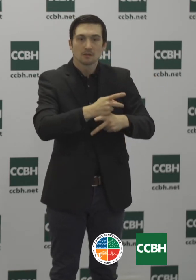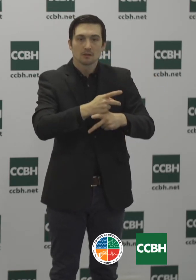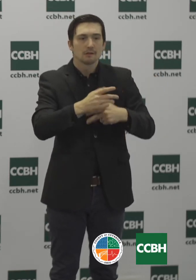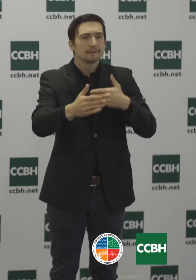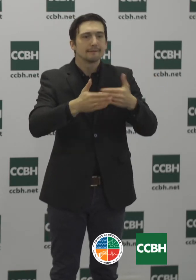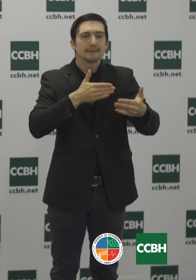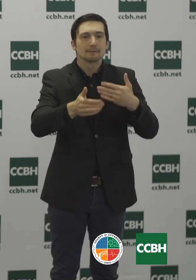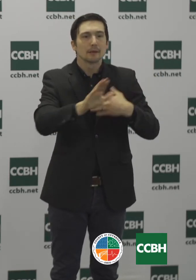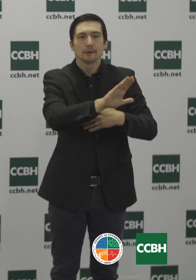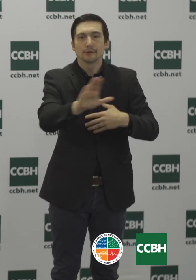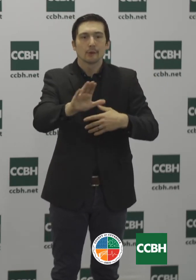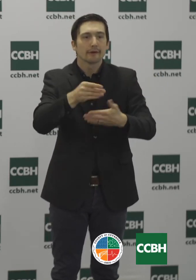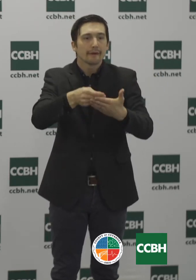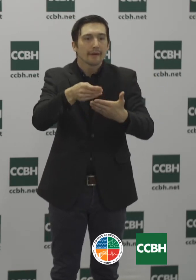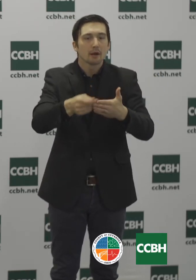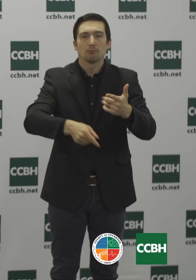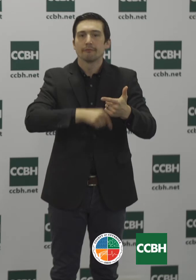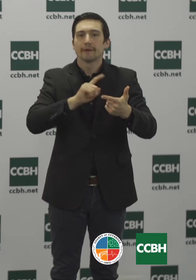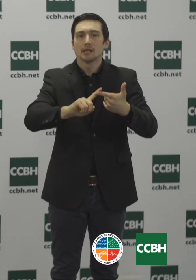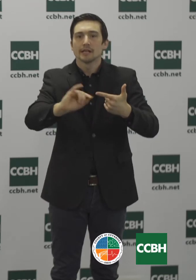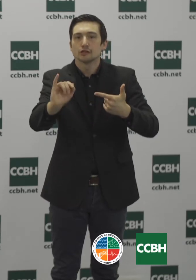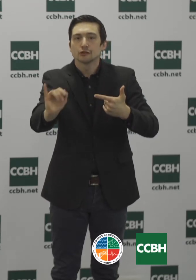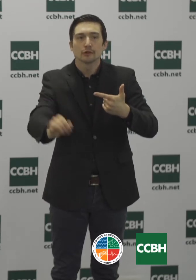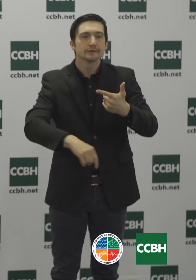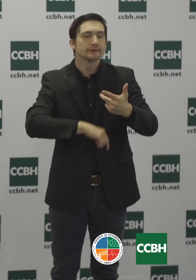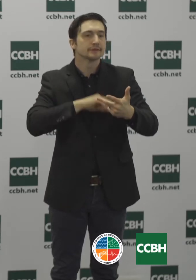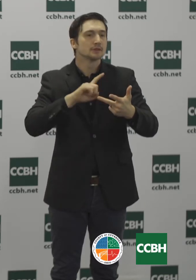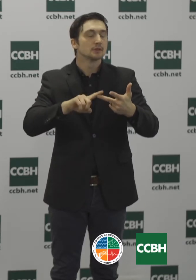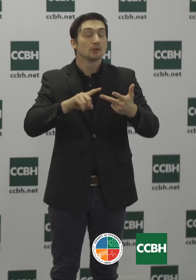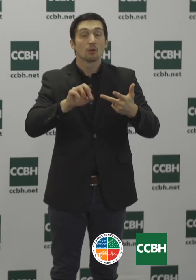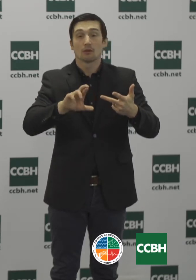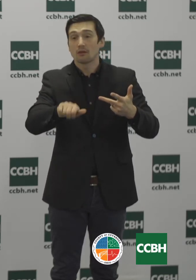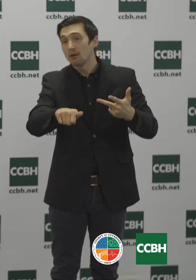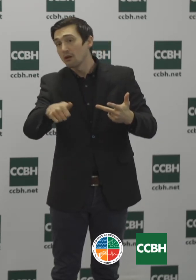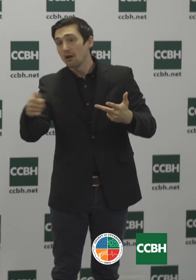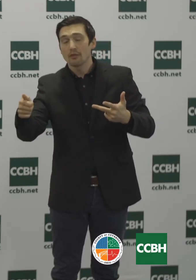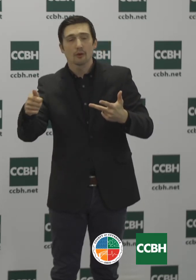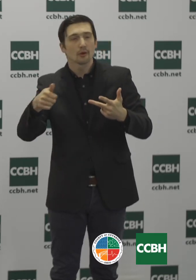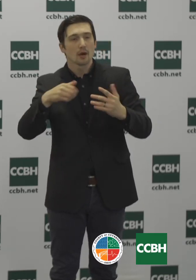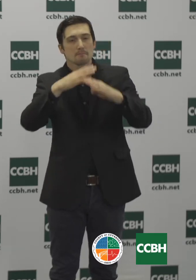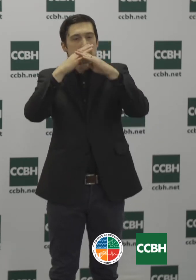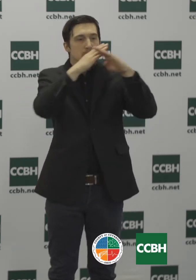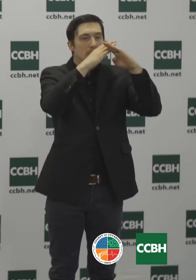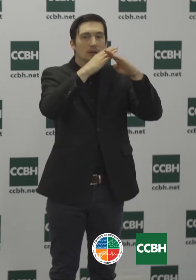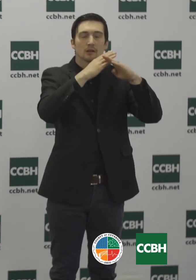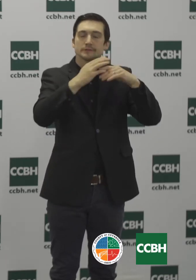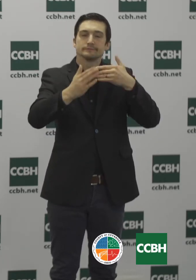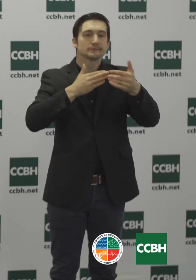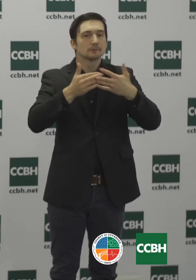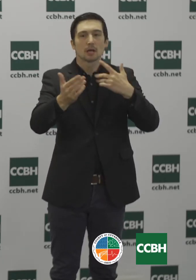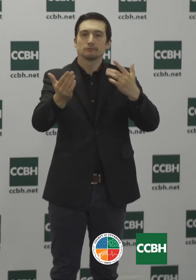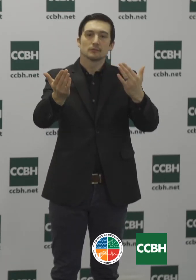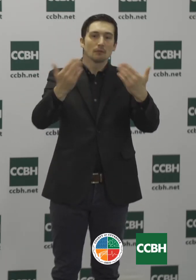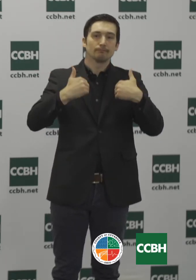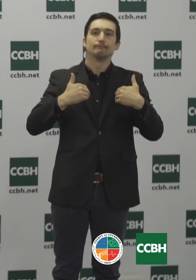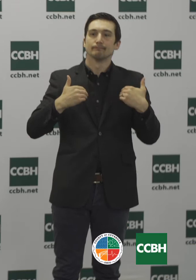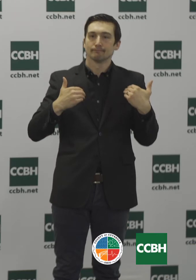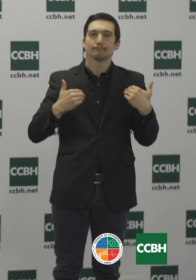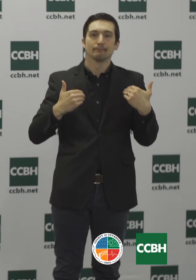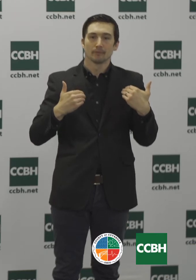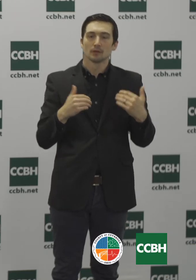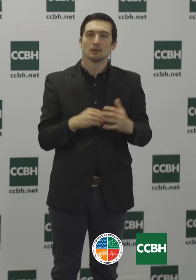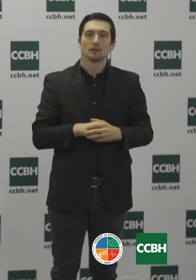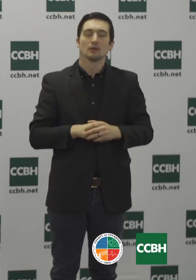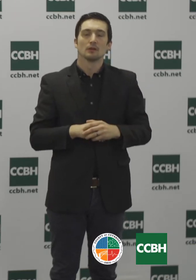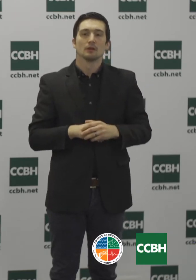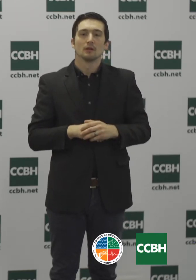regardless of income, insurance status, or other hurdles they may face. I want to